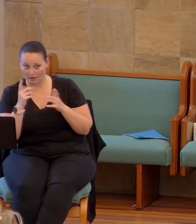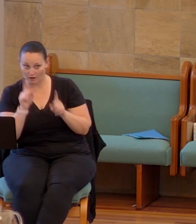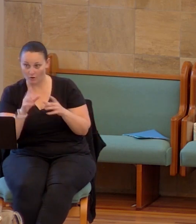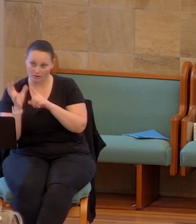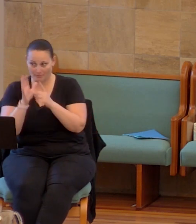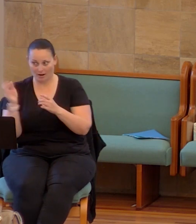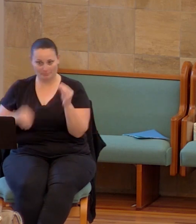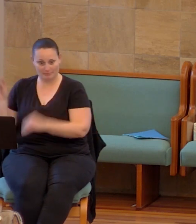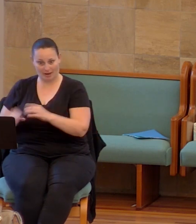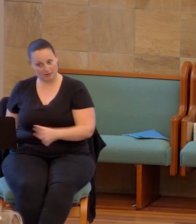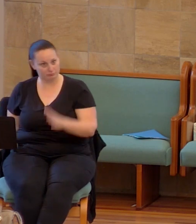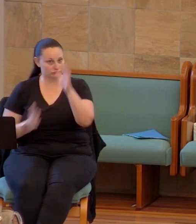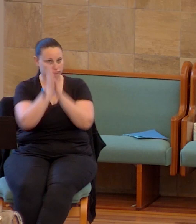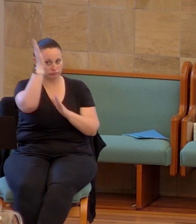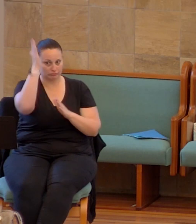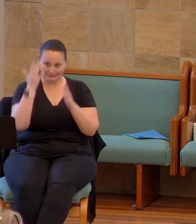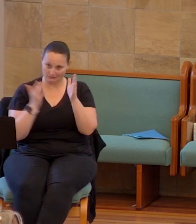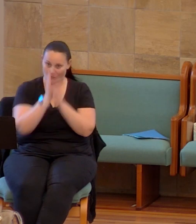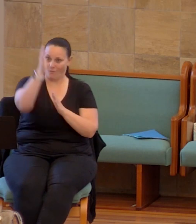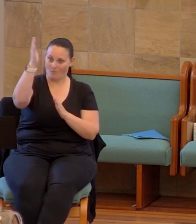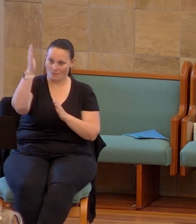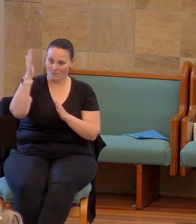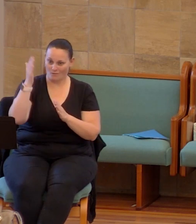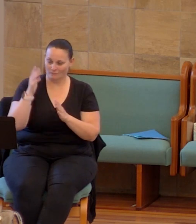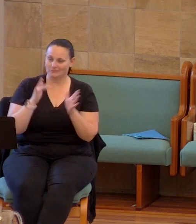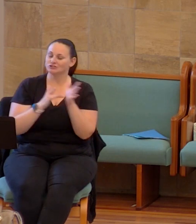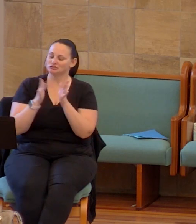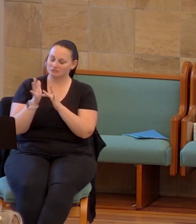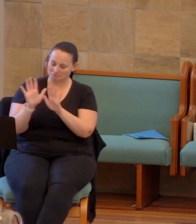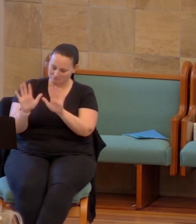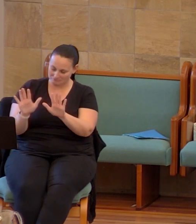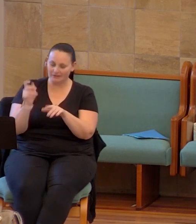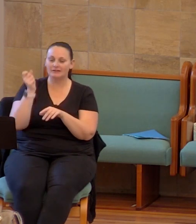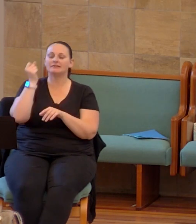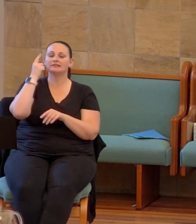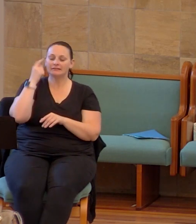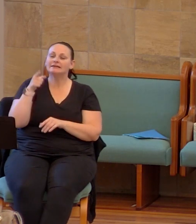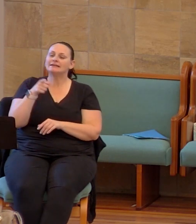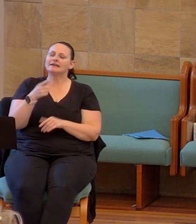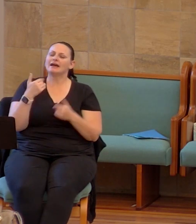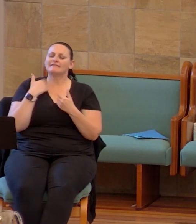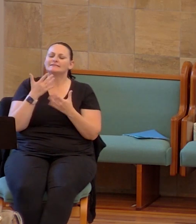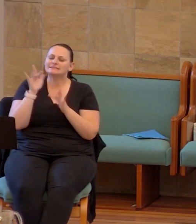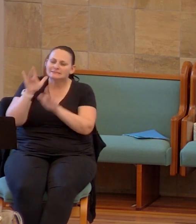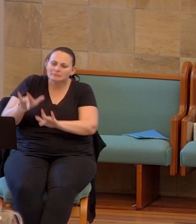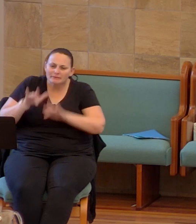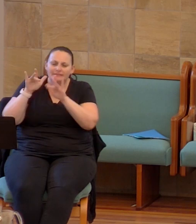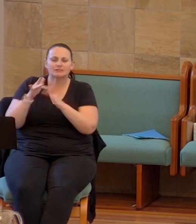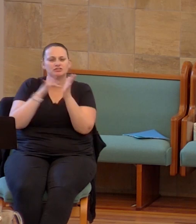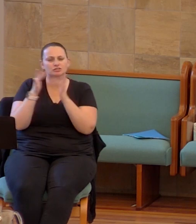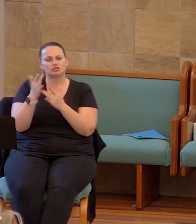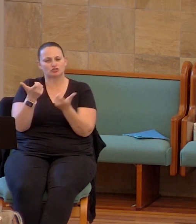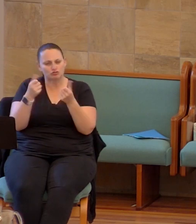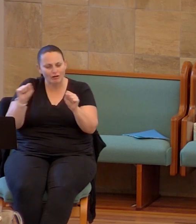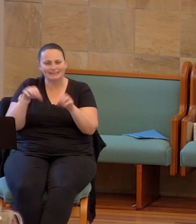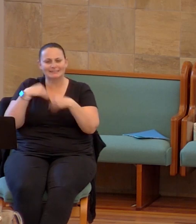pack our bags and off we're going to go. Jesus understanding this, Jesus having sympathy, Jesus trying to give